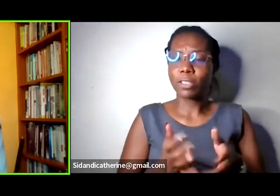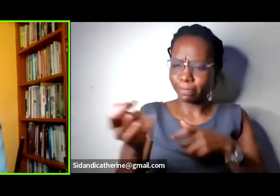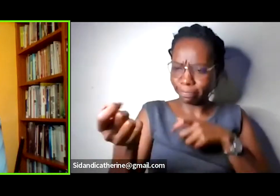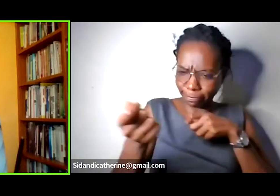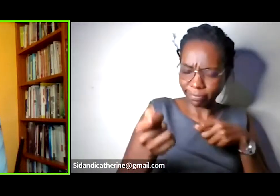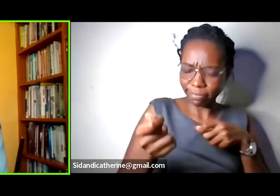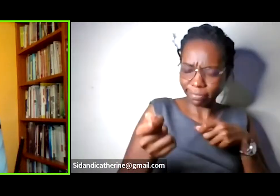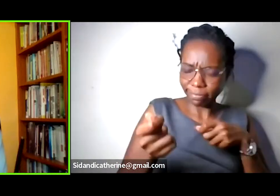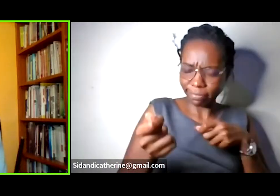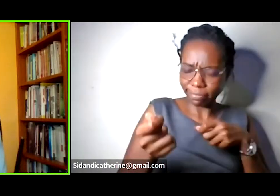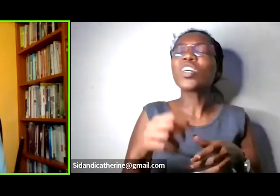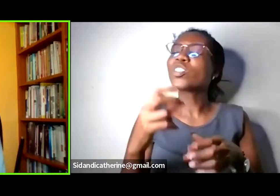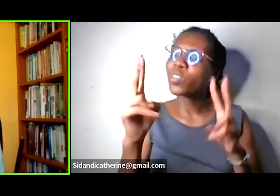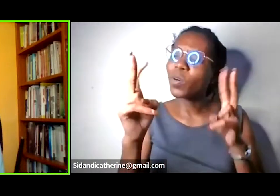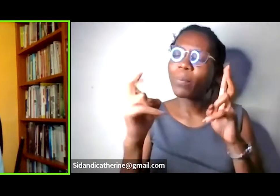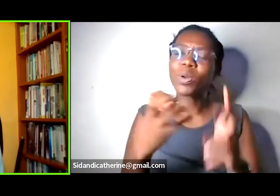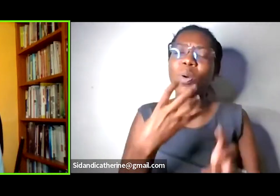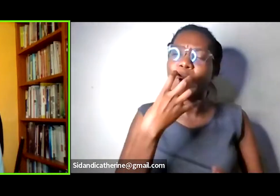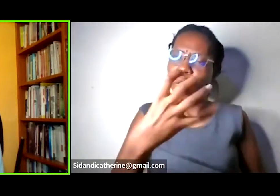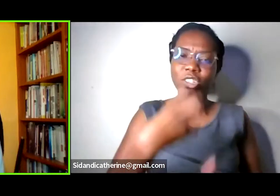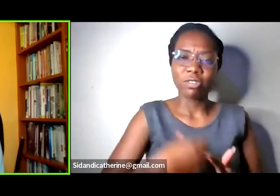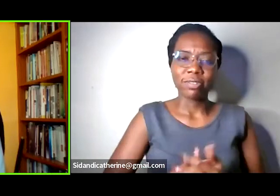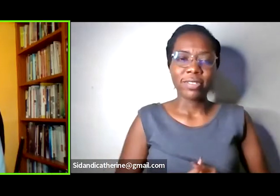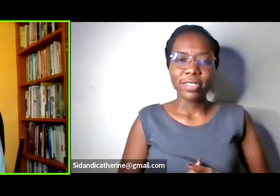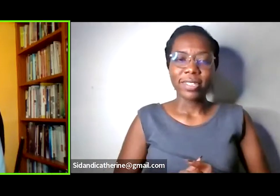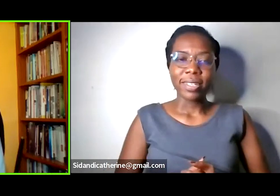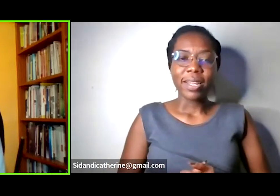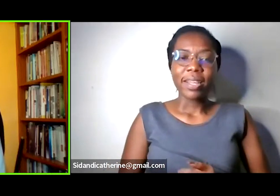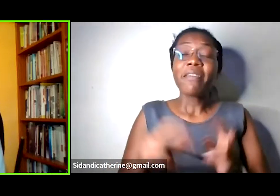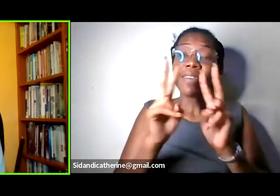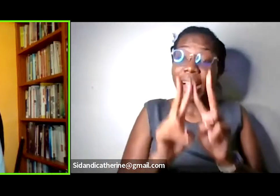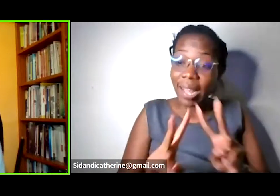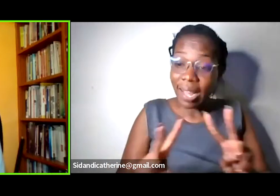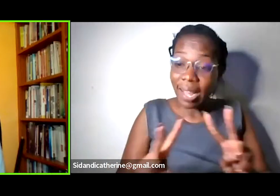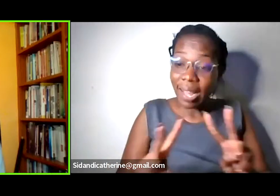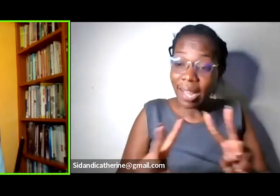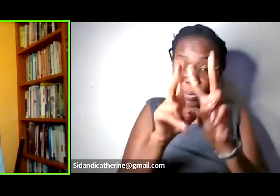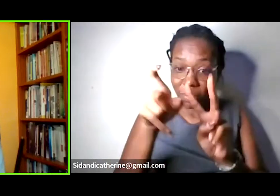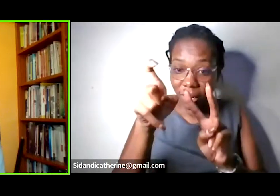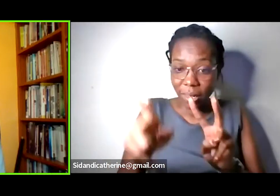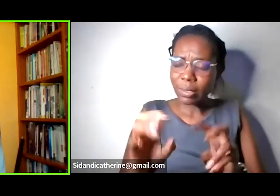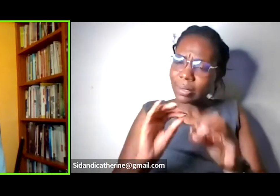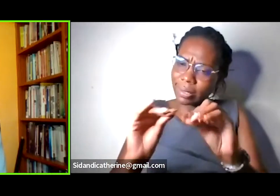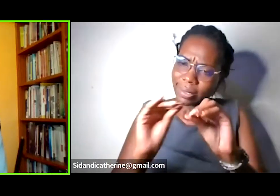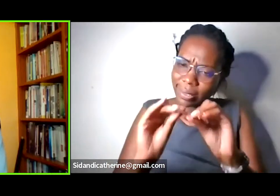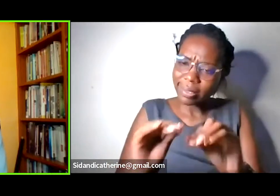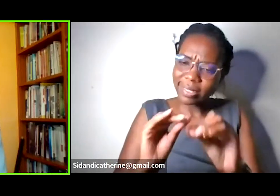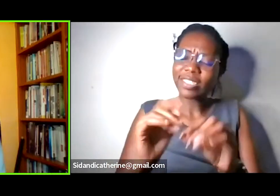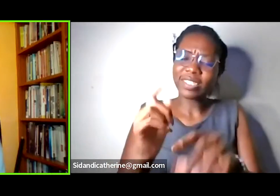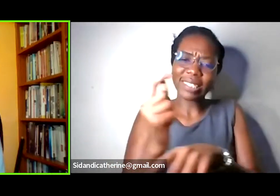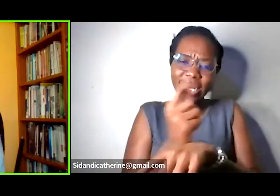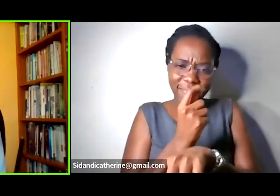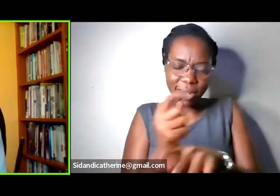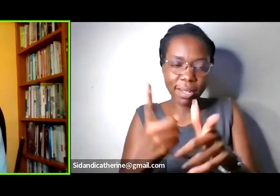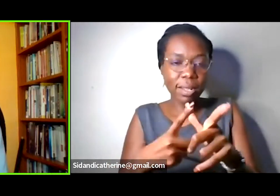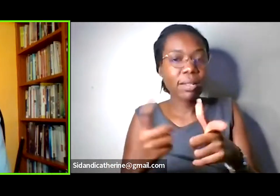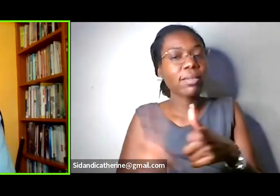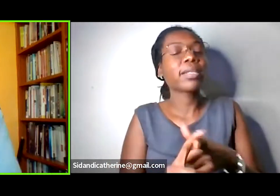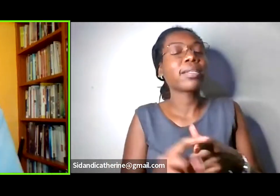so the customer is saying, educate me fast. And this is what you need to know,